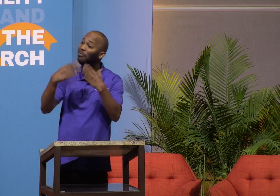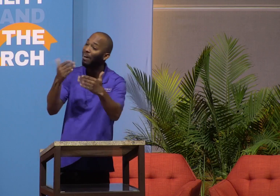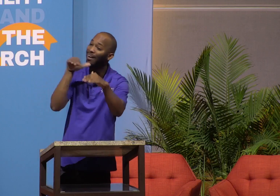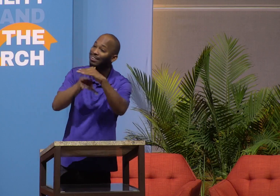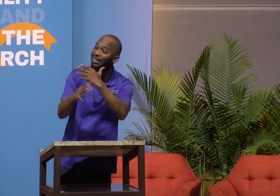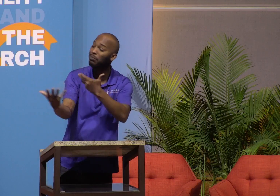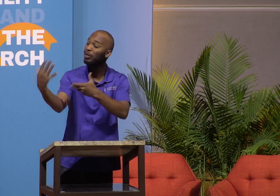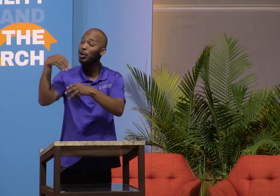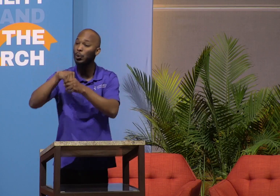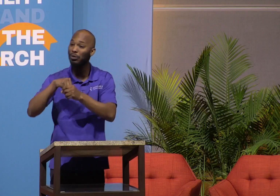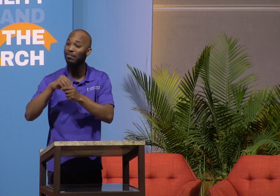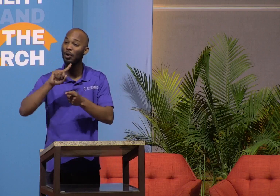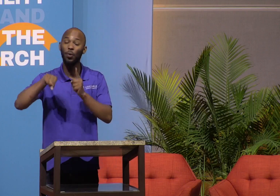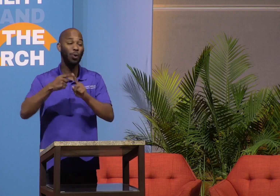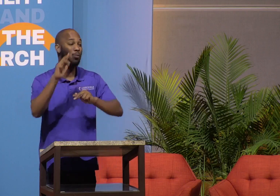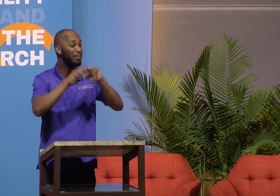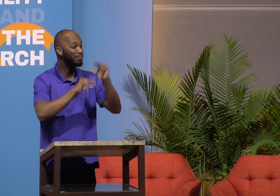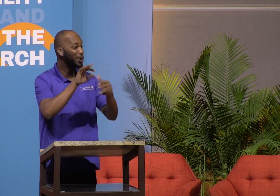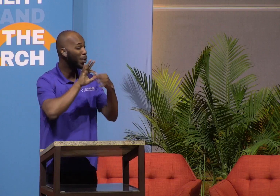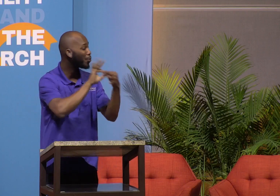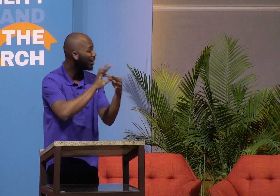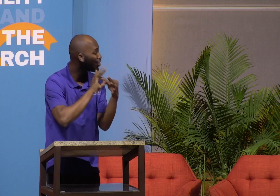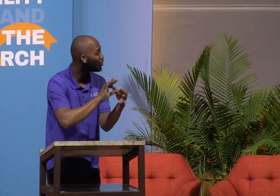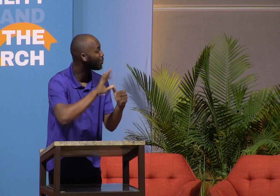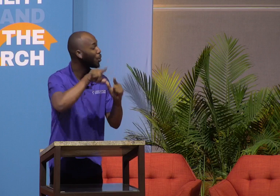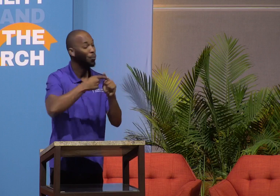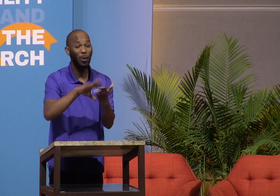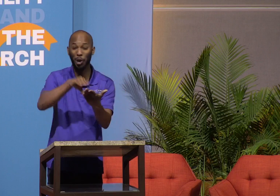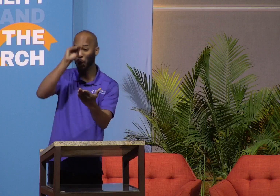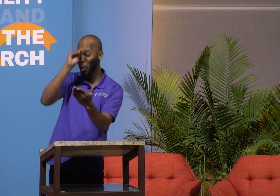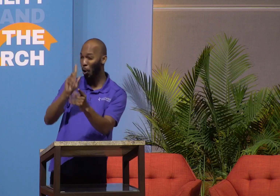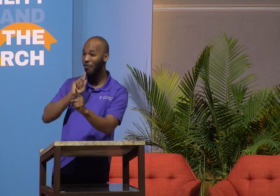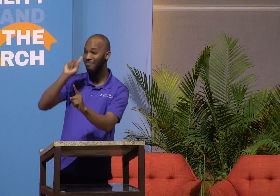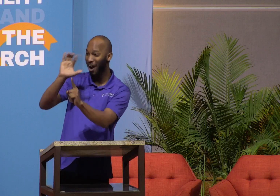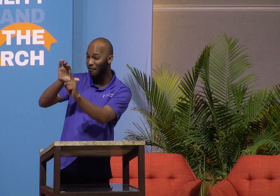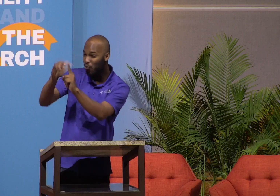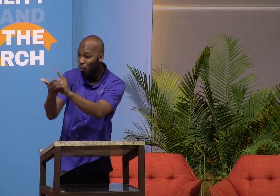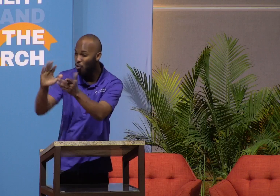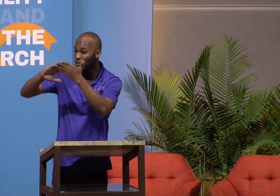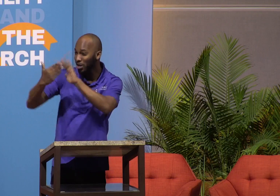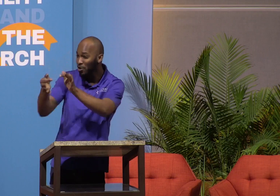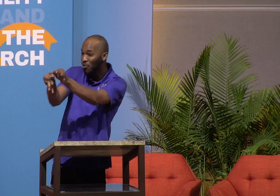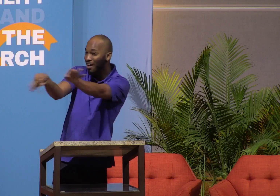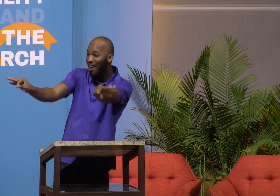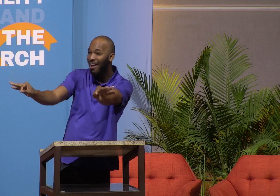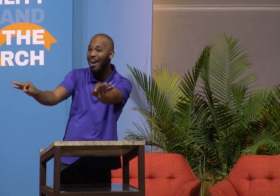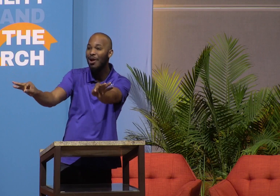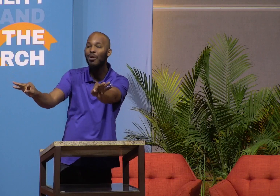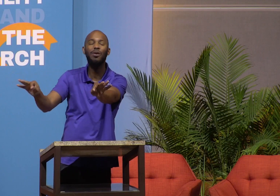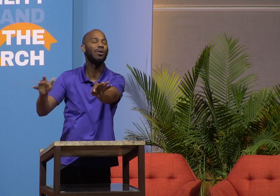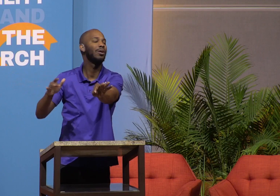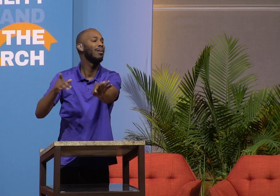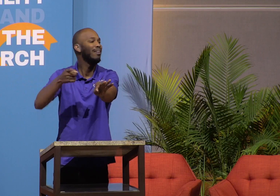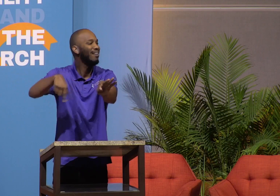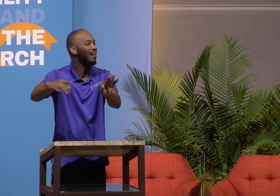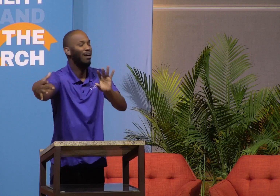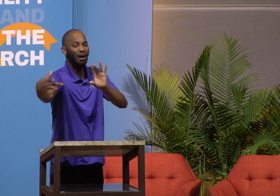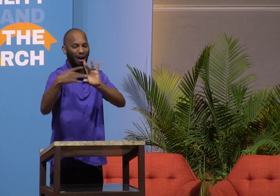And that is something that a lot of deaf people don't always get during their church experience. They're not recognized as this human being,